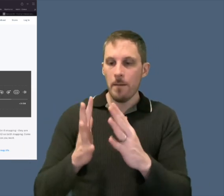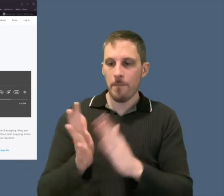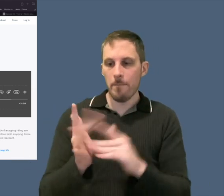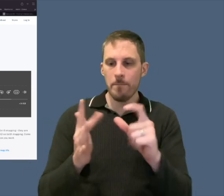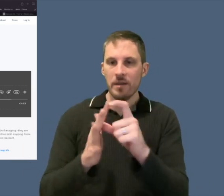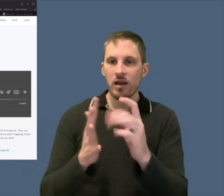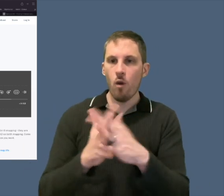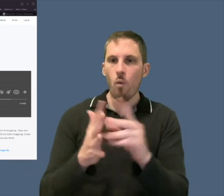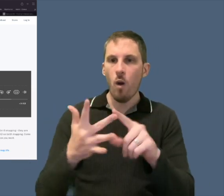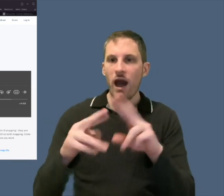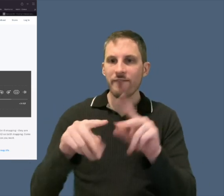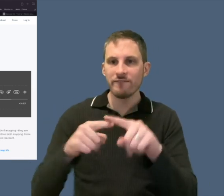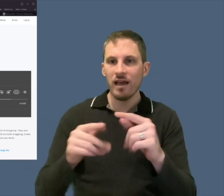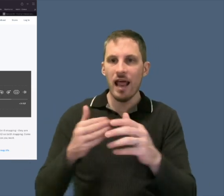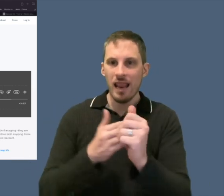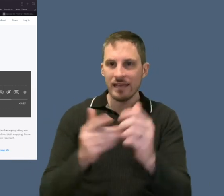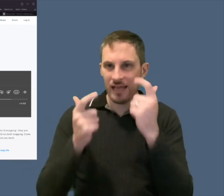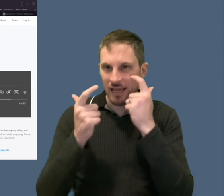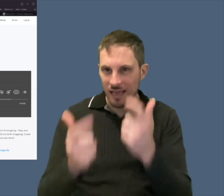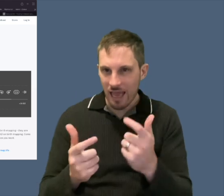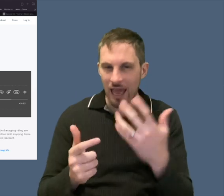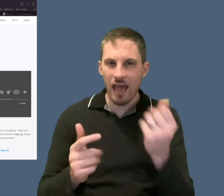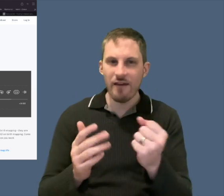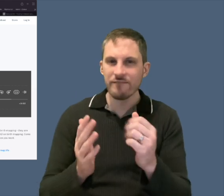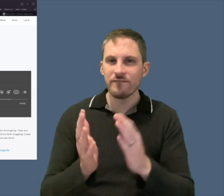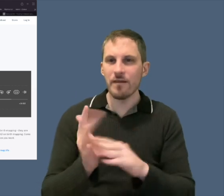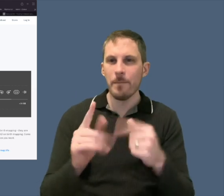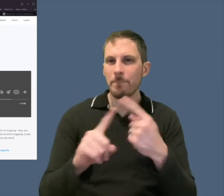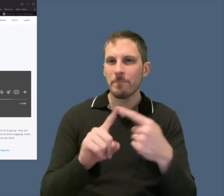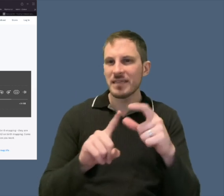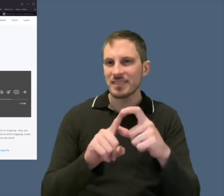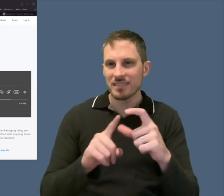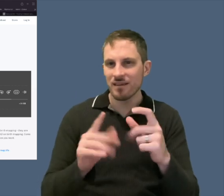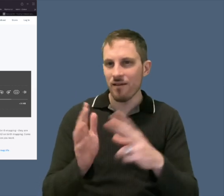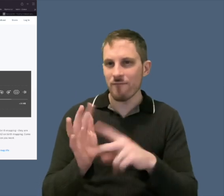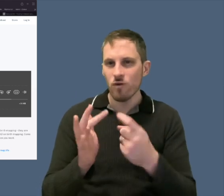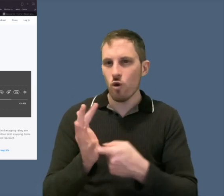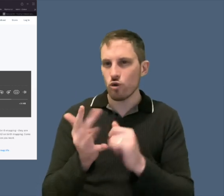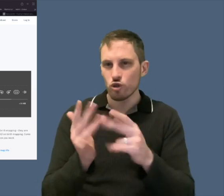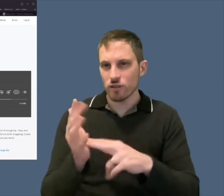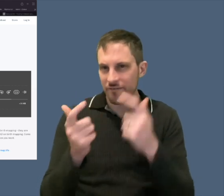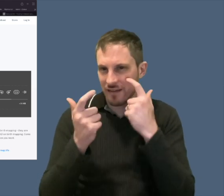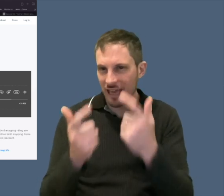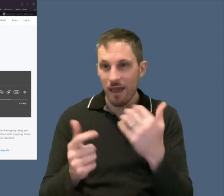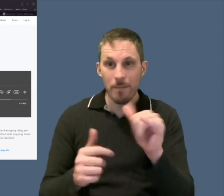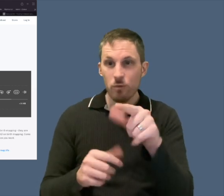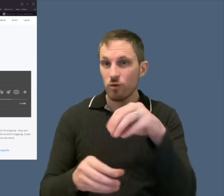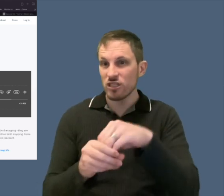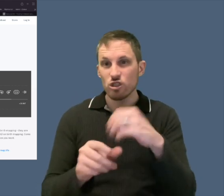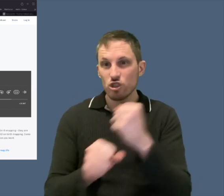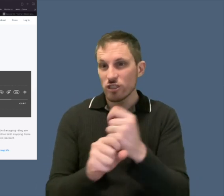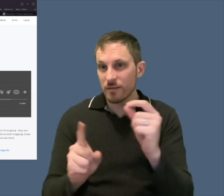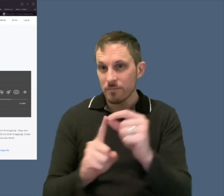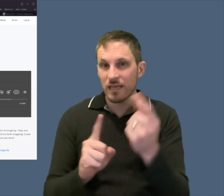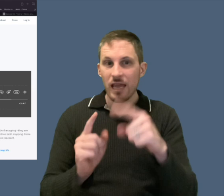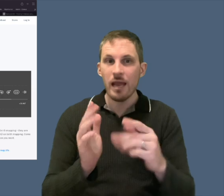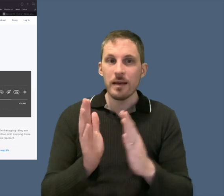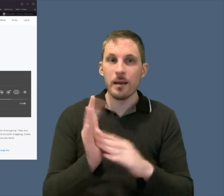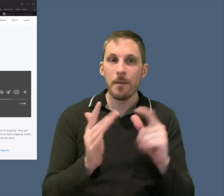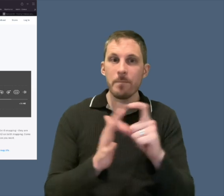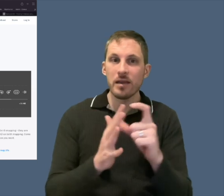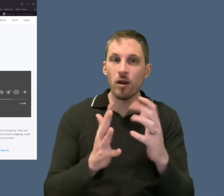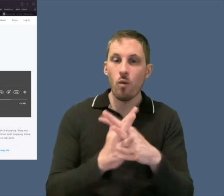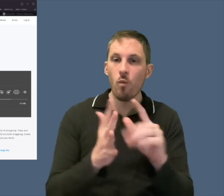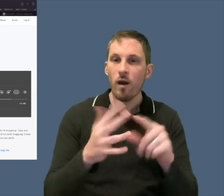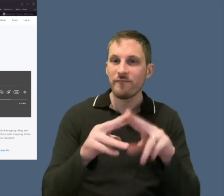then obstetric-led care, and then you might have a mixed version of care. Maybe you're in a GP and midwifery care. But